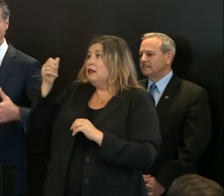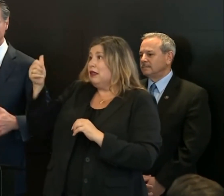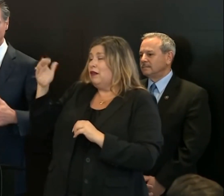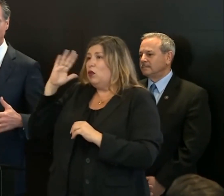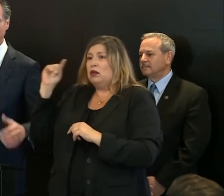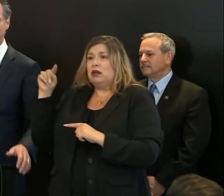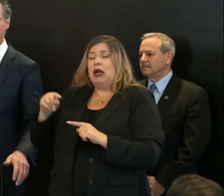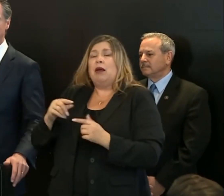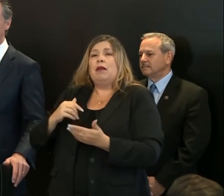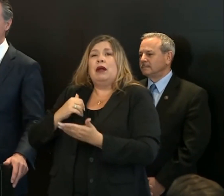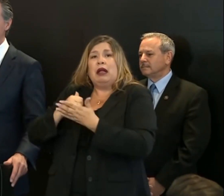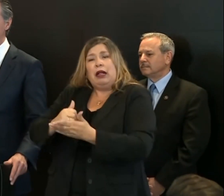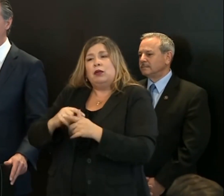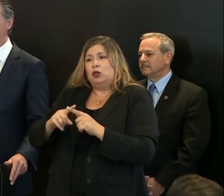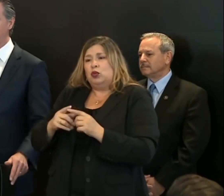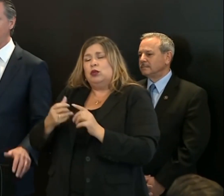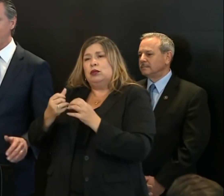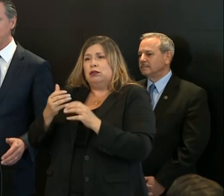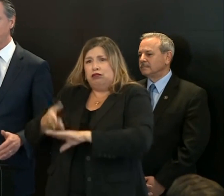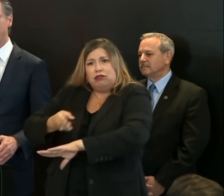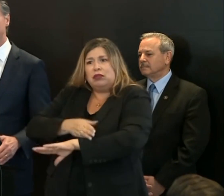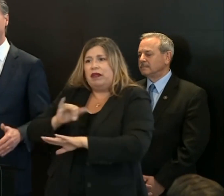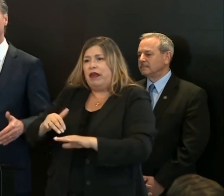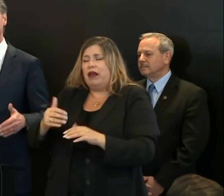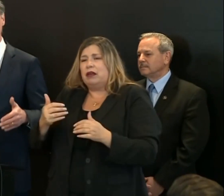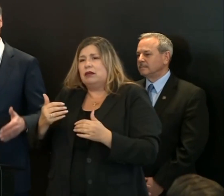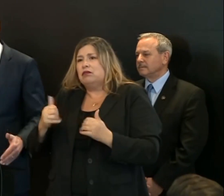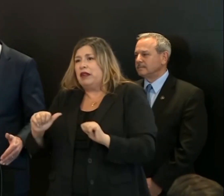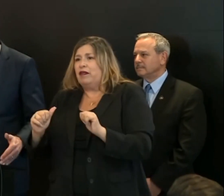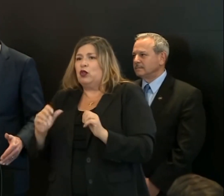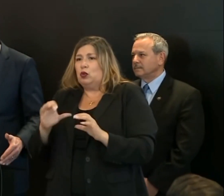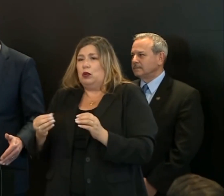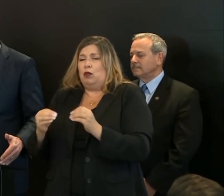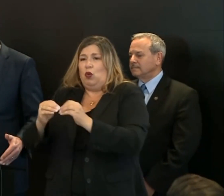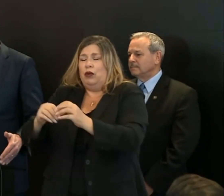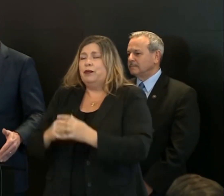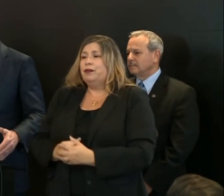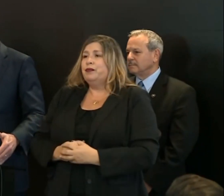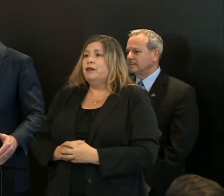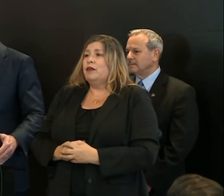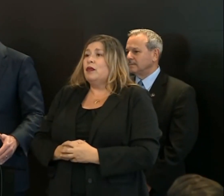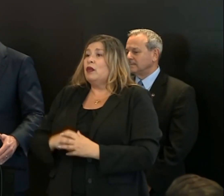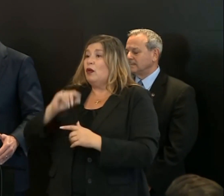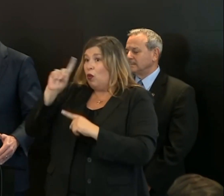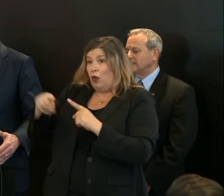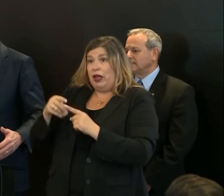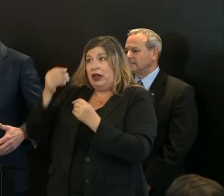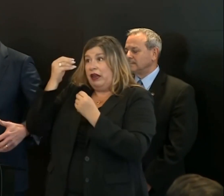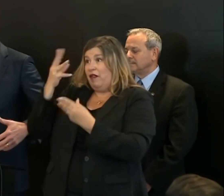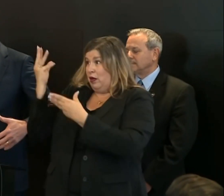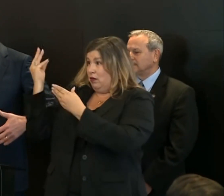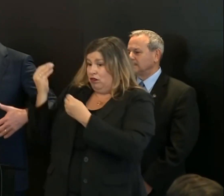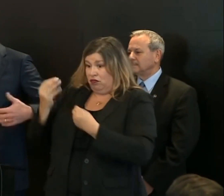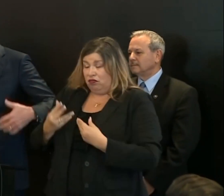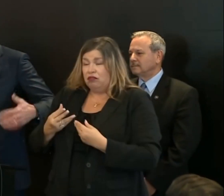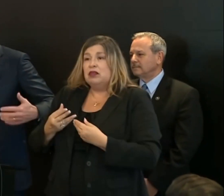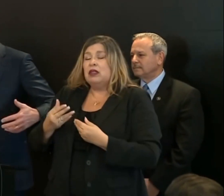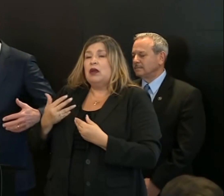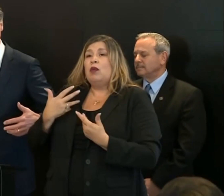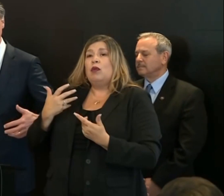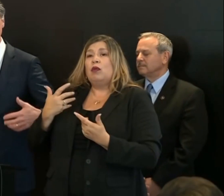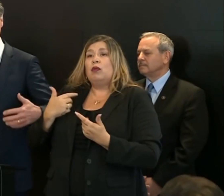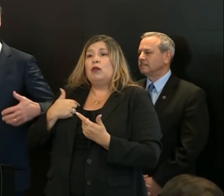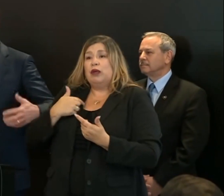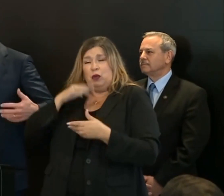helped amplify those efforts. And as information becomes appropriate to make available in a way that doesn't